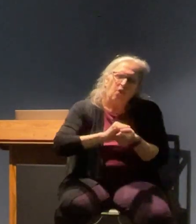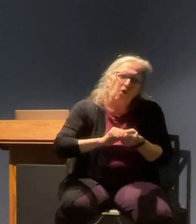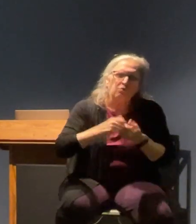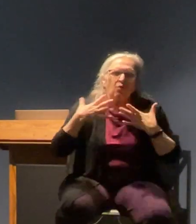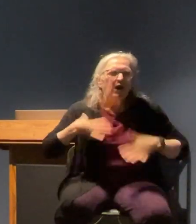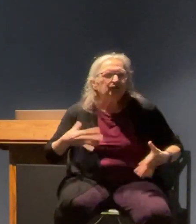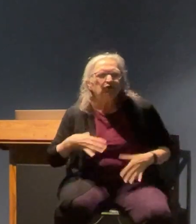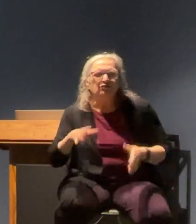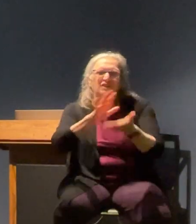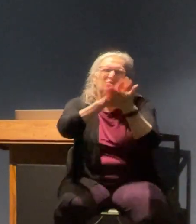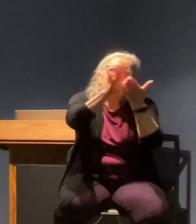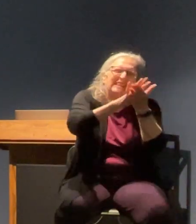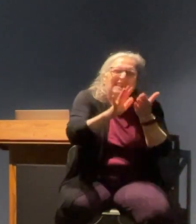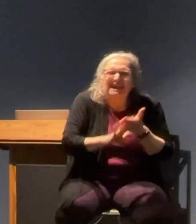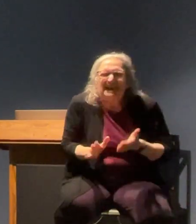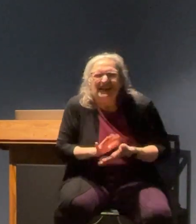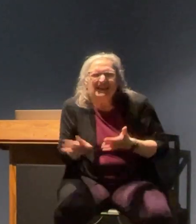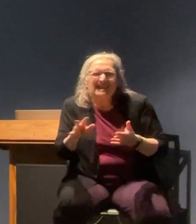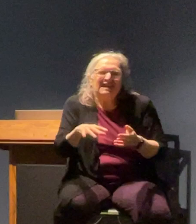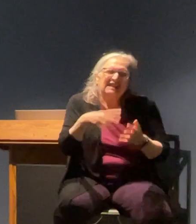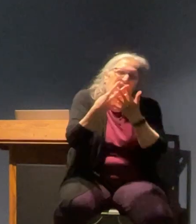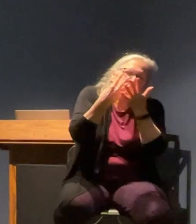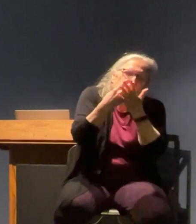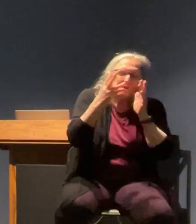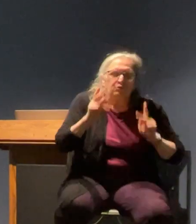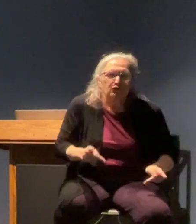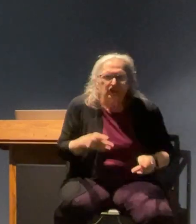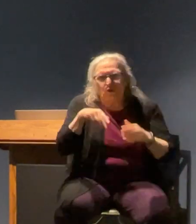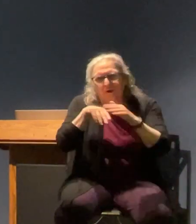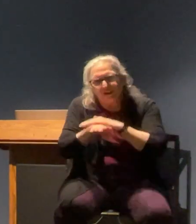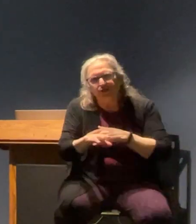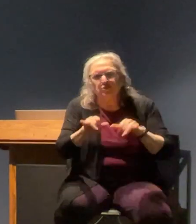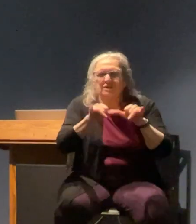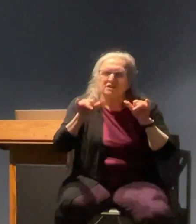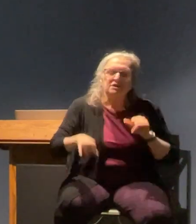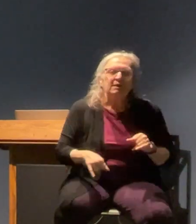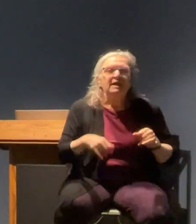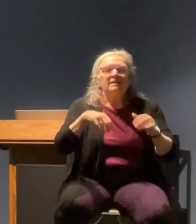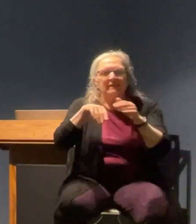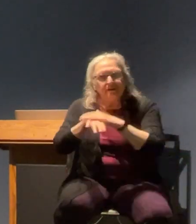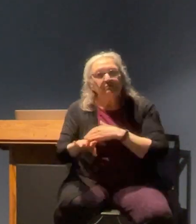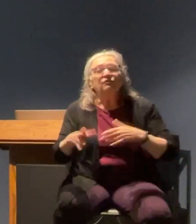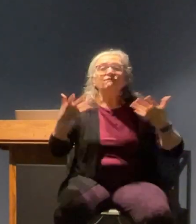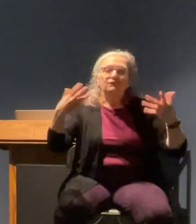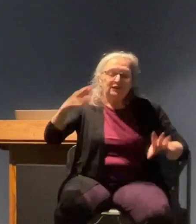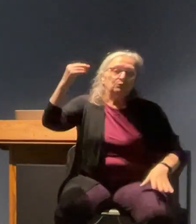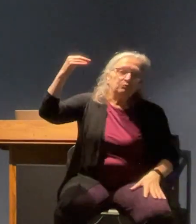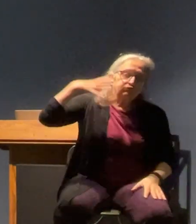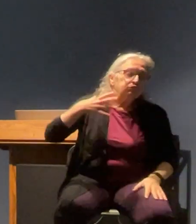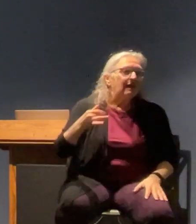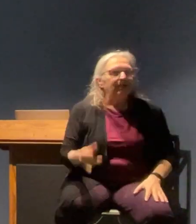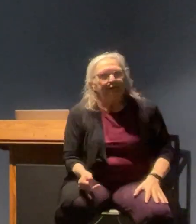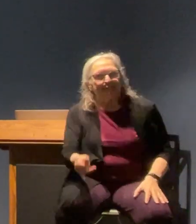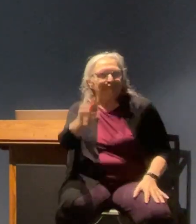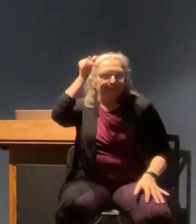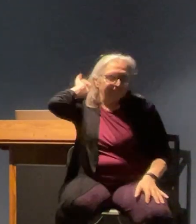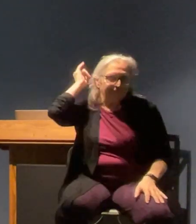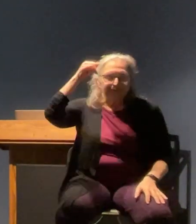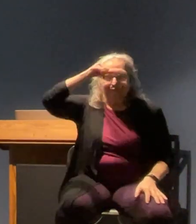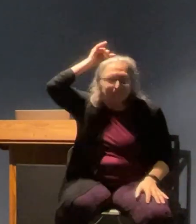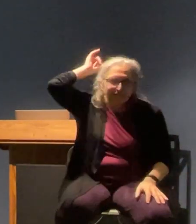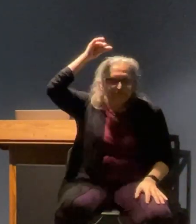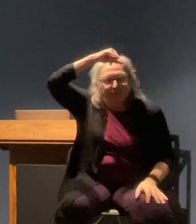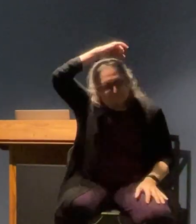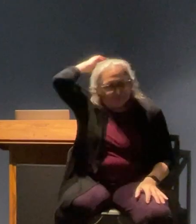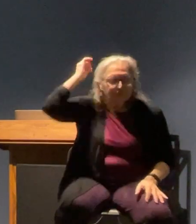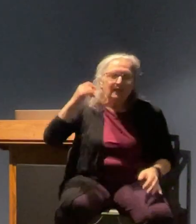trying to cleanse the incarcerated person coming through the system. And then after the cold shower, you're getting a buzz cut. I had long hair, unless you have religious purpose or reasons